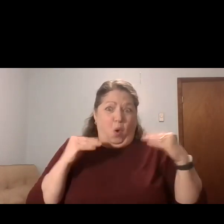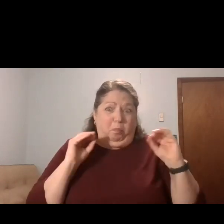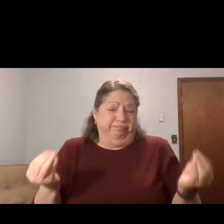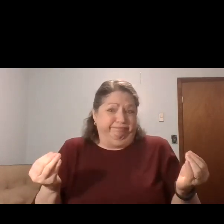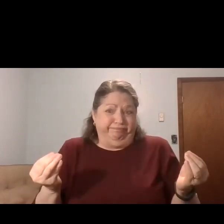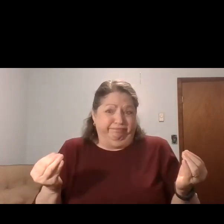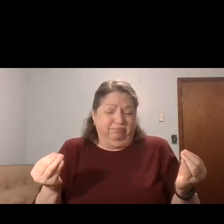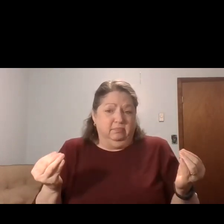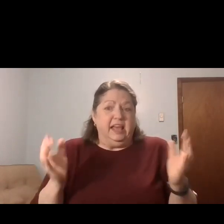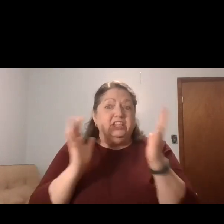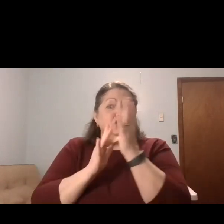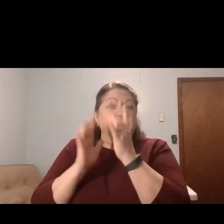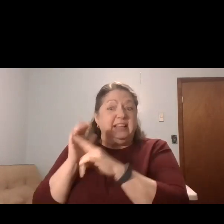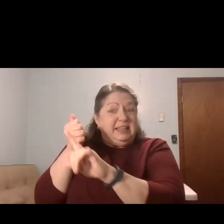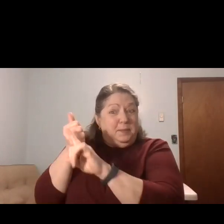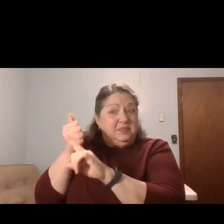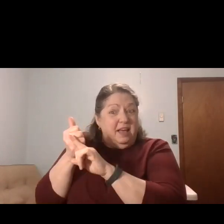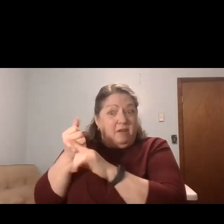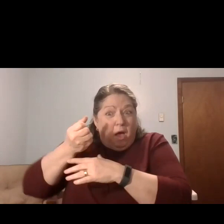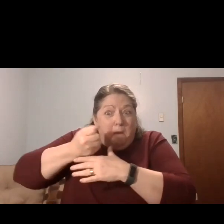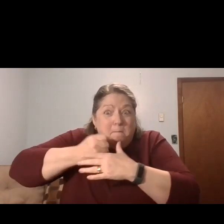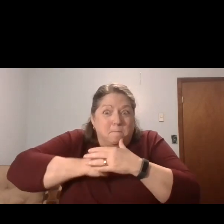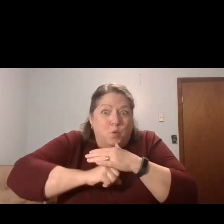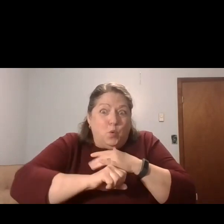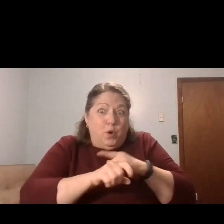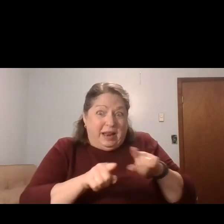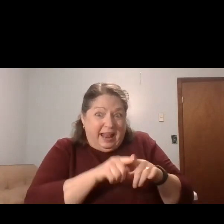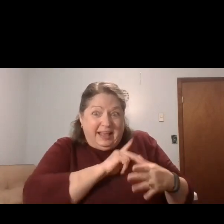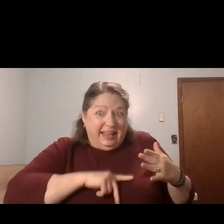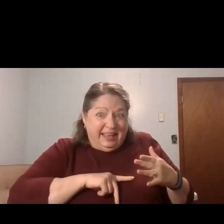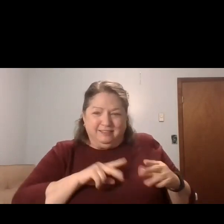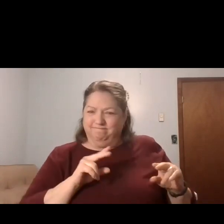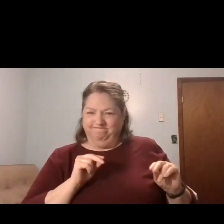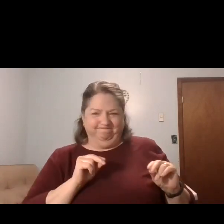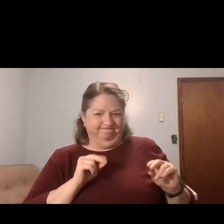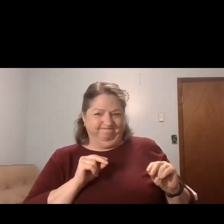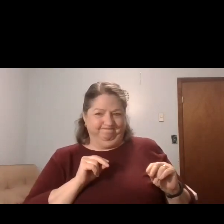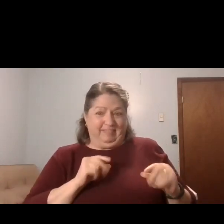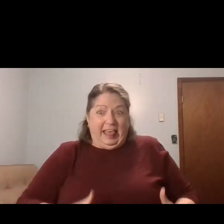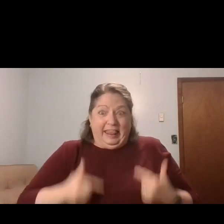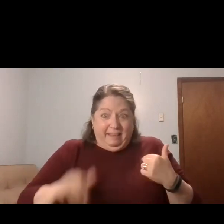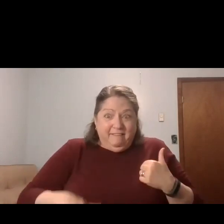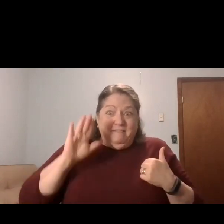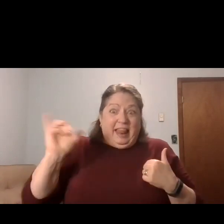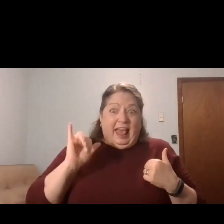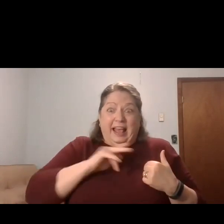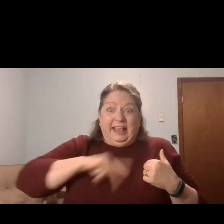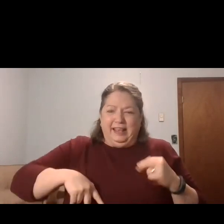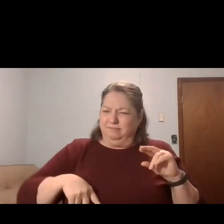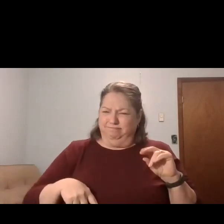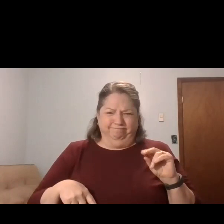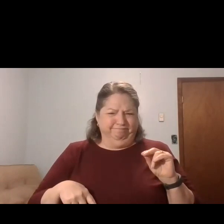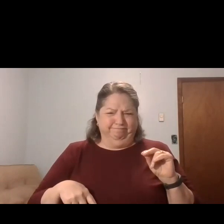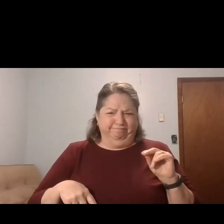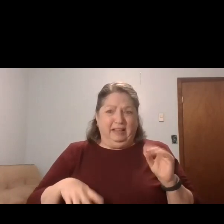not born like a king. We said he didn't live like a king, nor did he die like a king. By